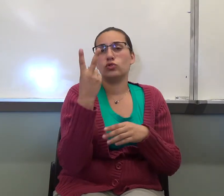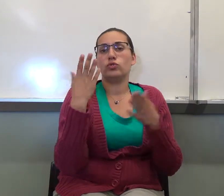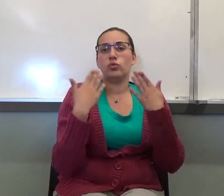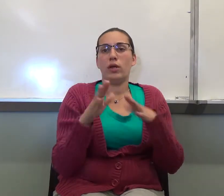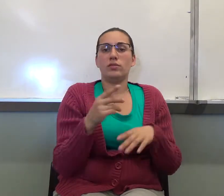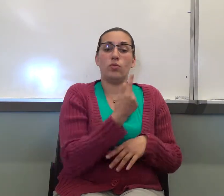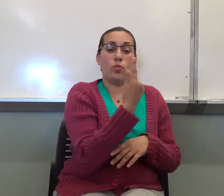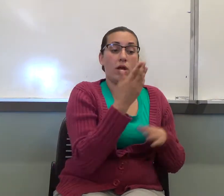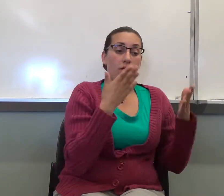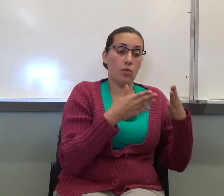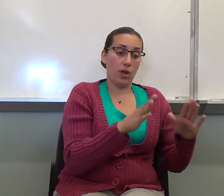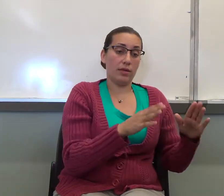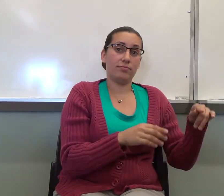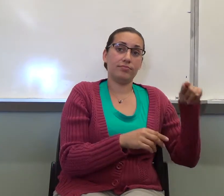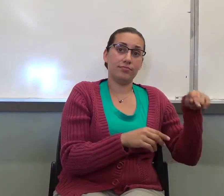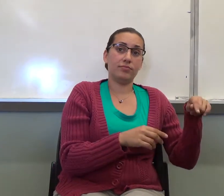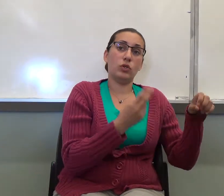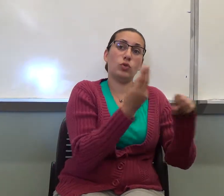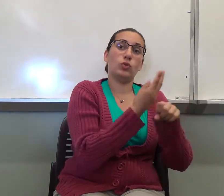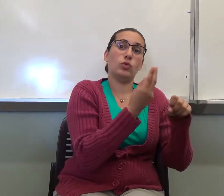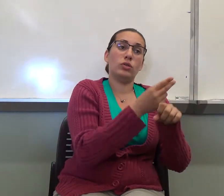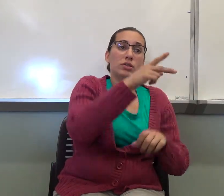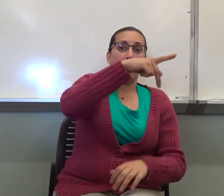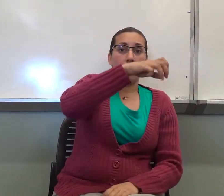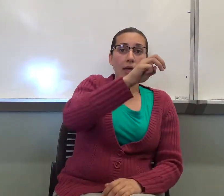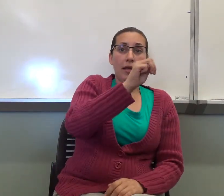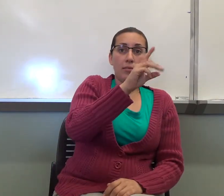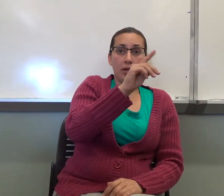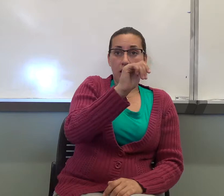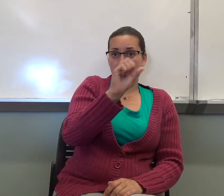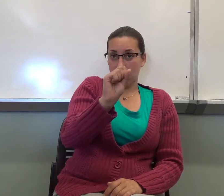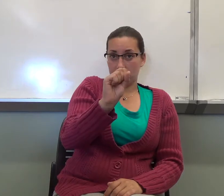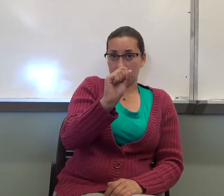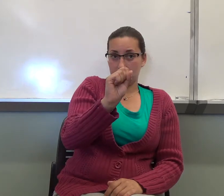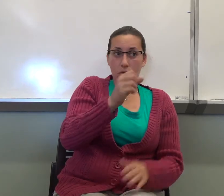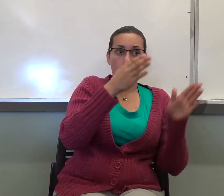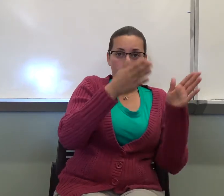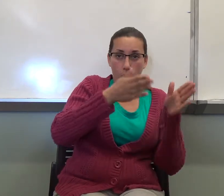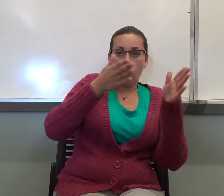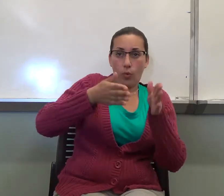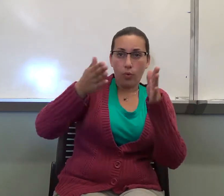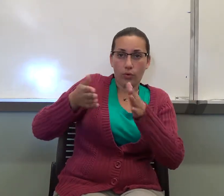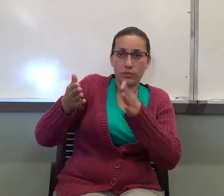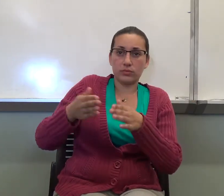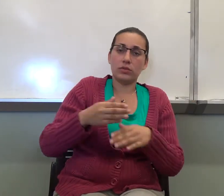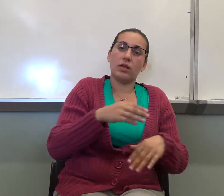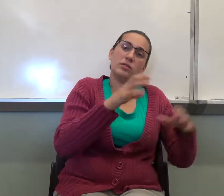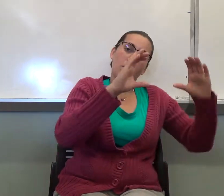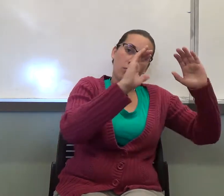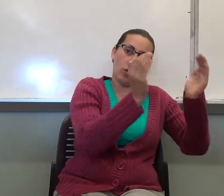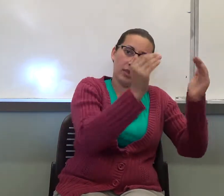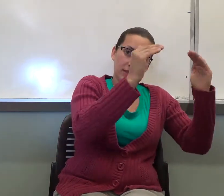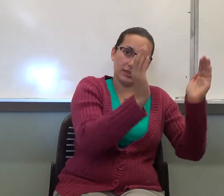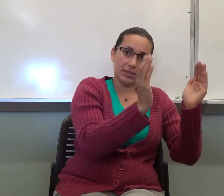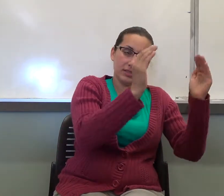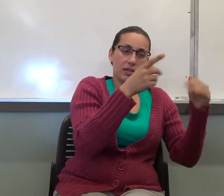way is to use PEMDAS. And PEMDAS says do the parentheses first. Okay. If I do